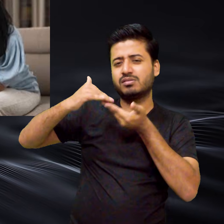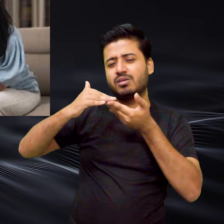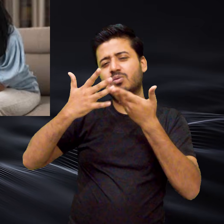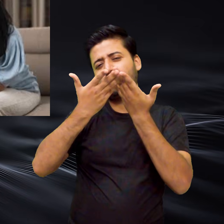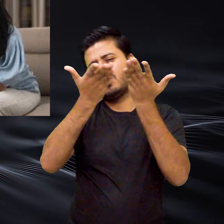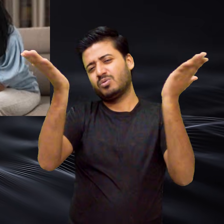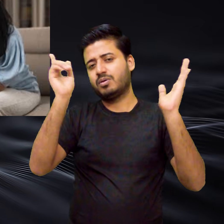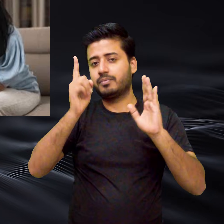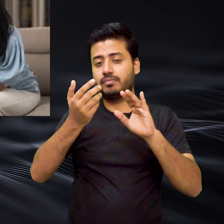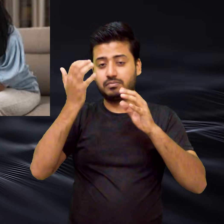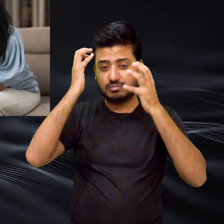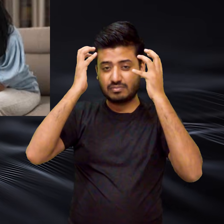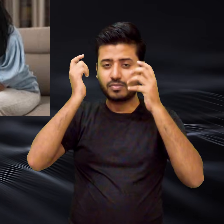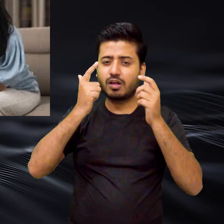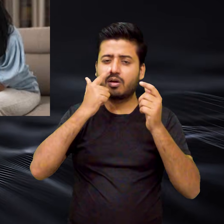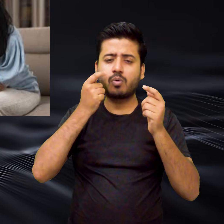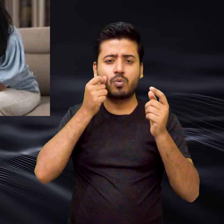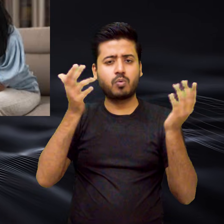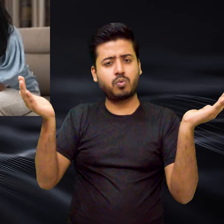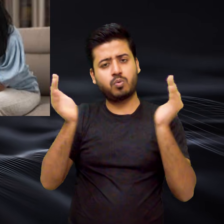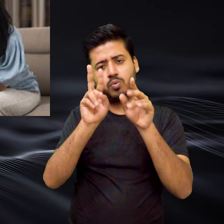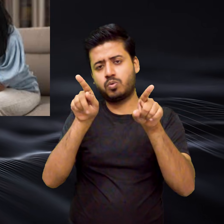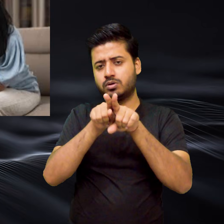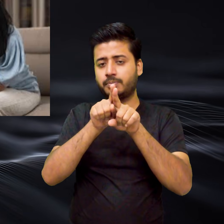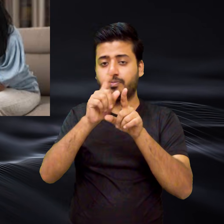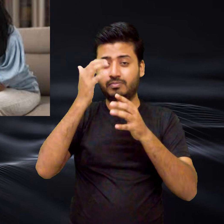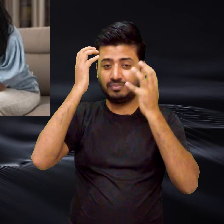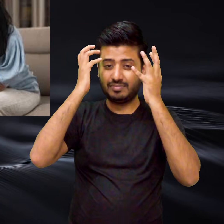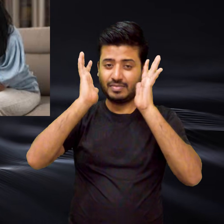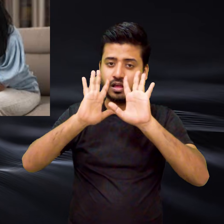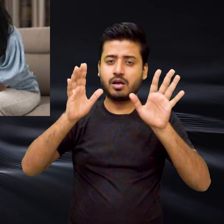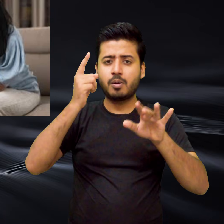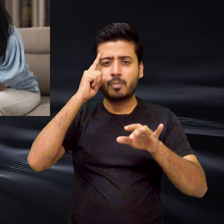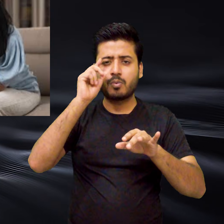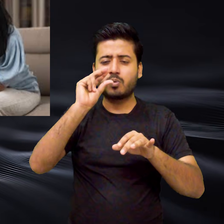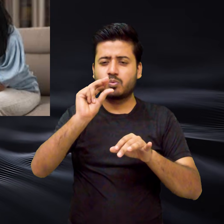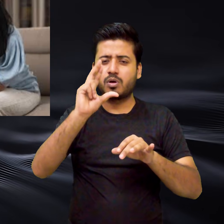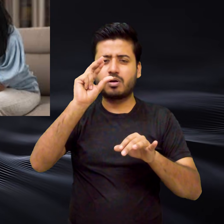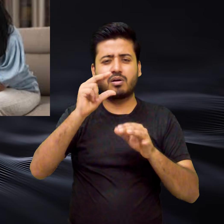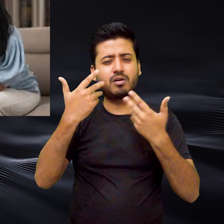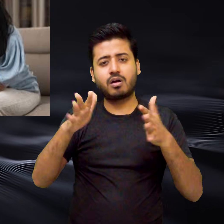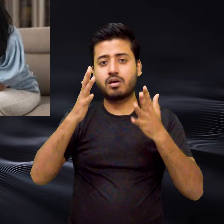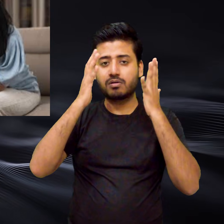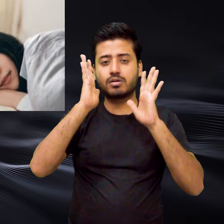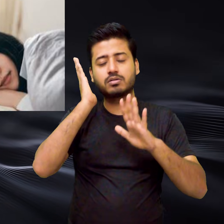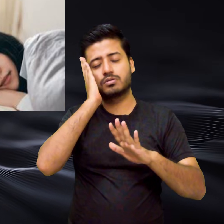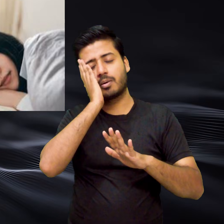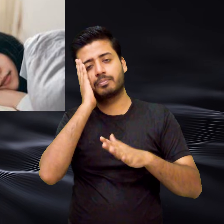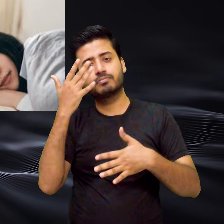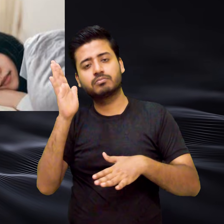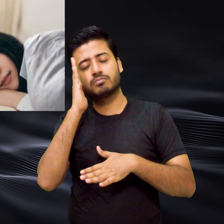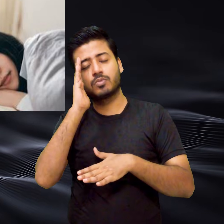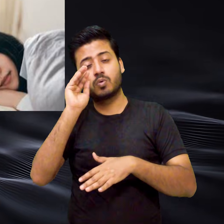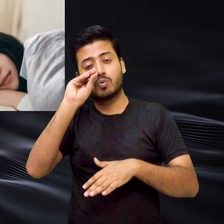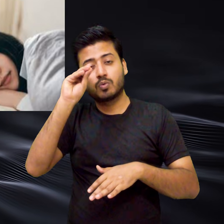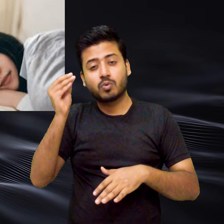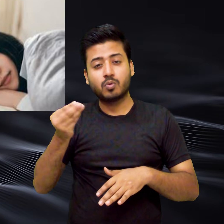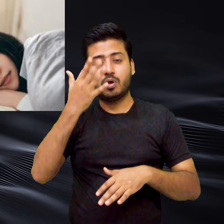it into your scalp and hair. Leave it on for at least 2 hours or overnight, and wash it out with a sulfate-free shampoo.